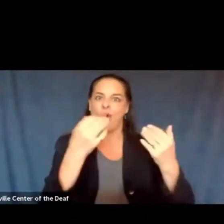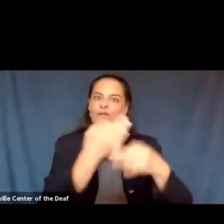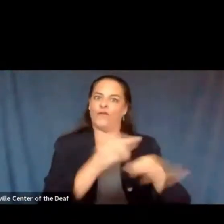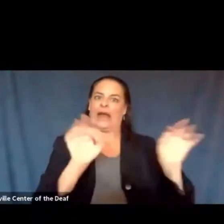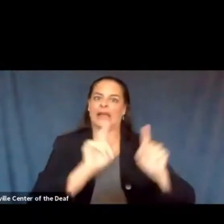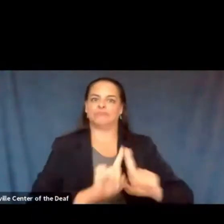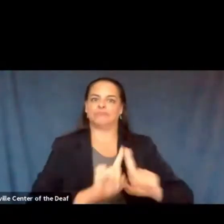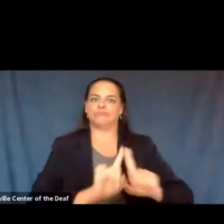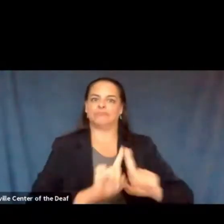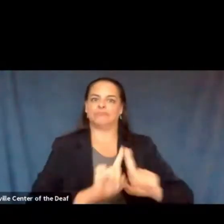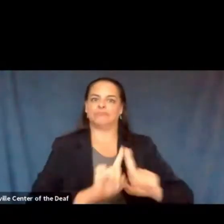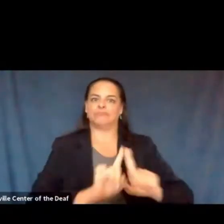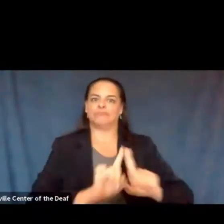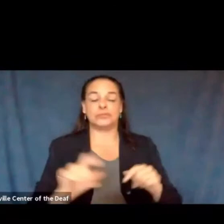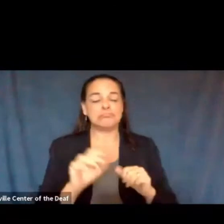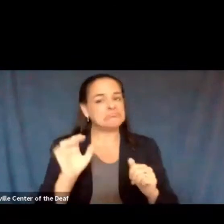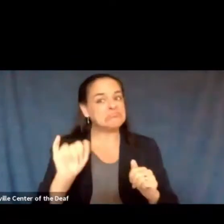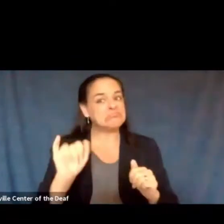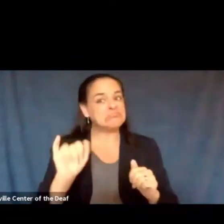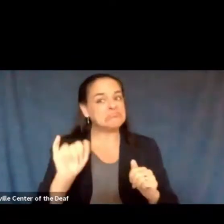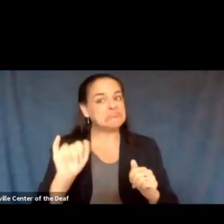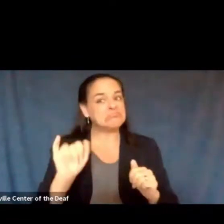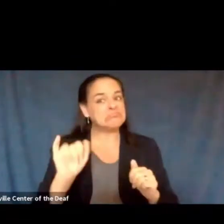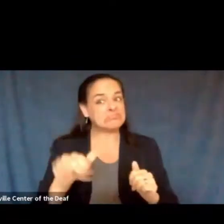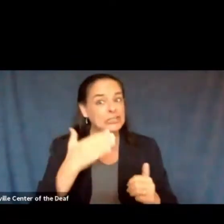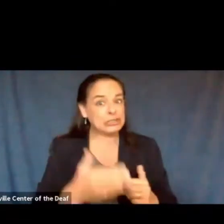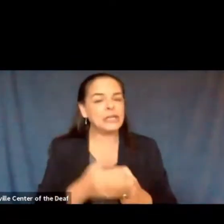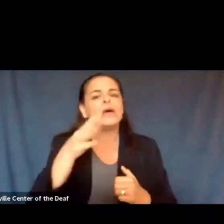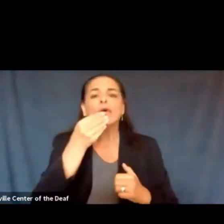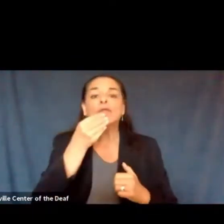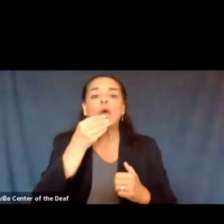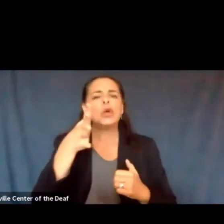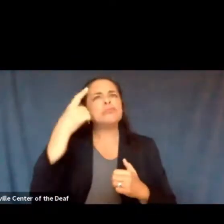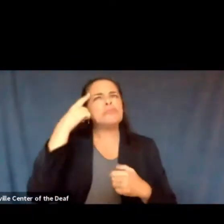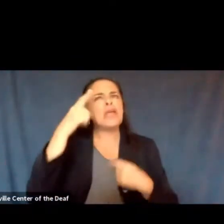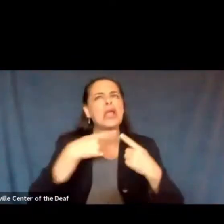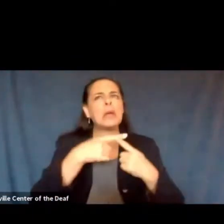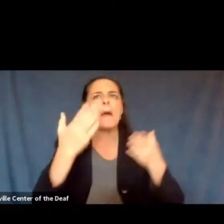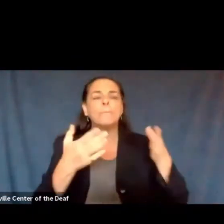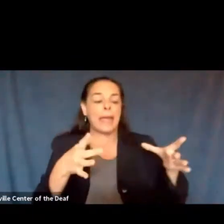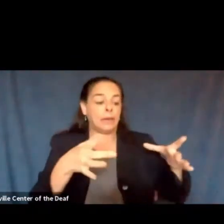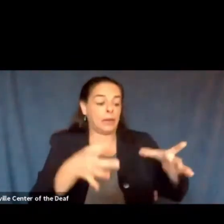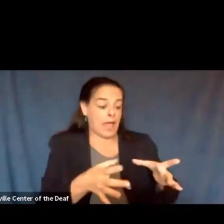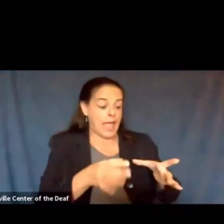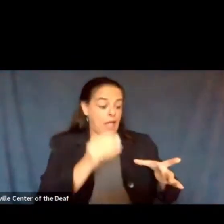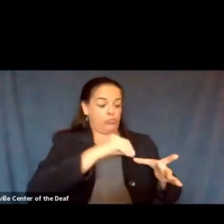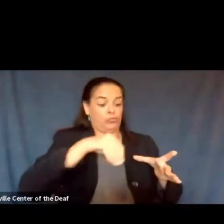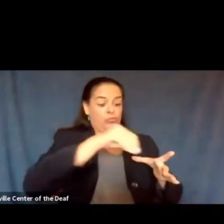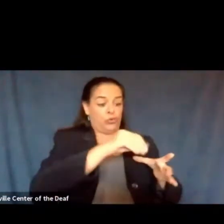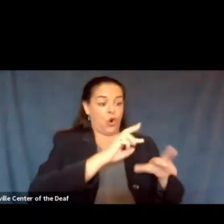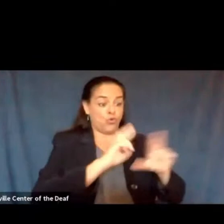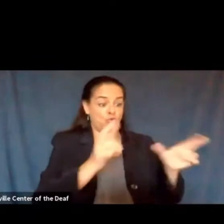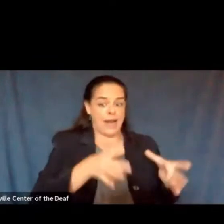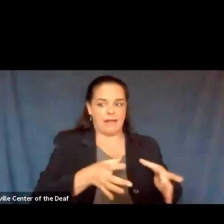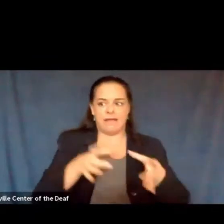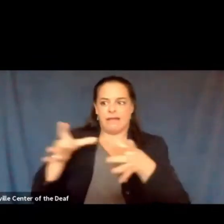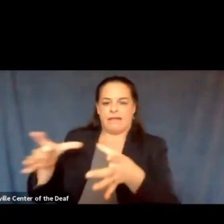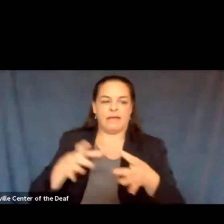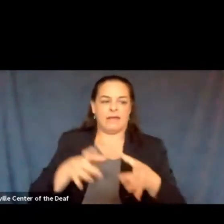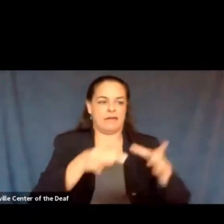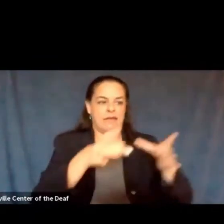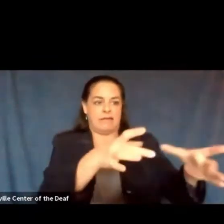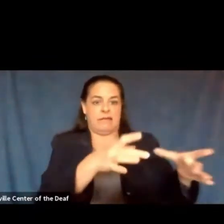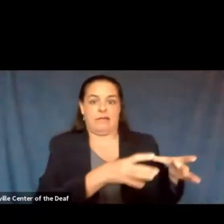it comes to food, think about pre-plating individual meals before folks arrive. That way you don't have a group of people congregating